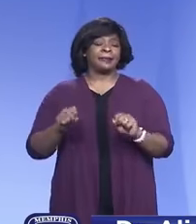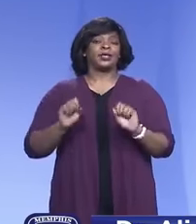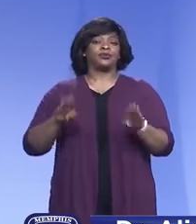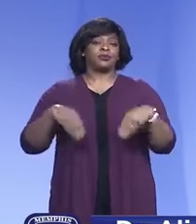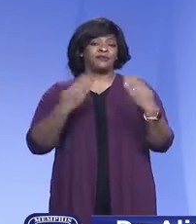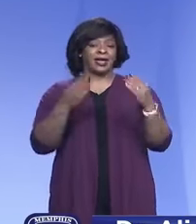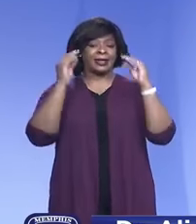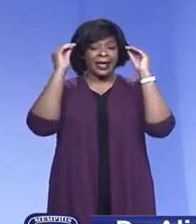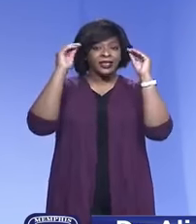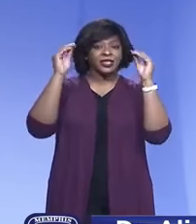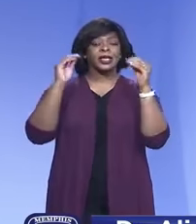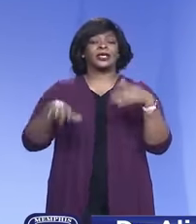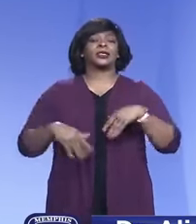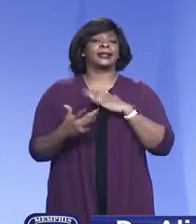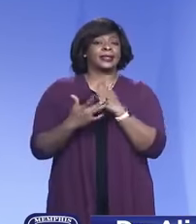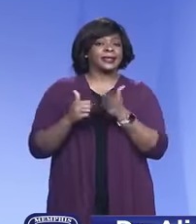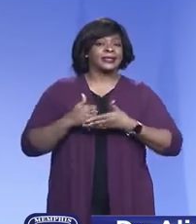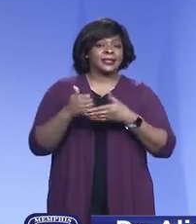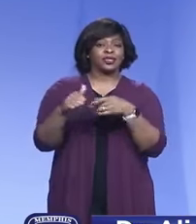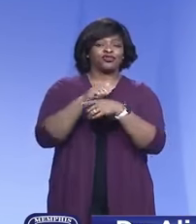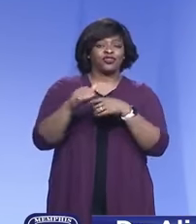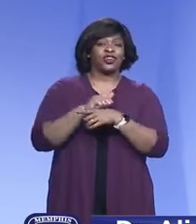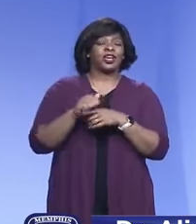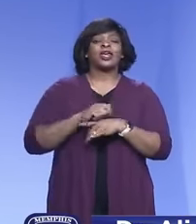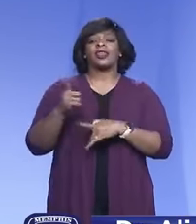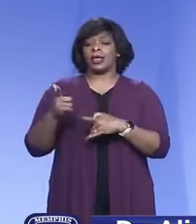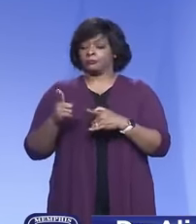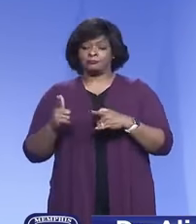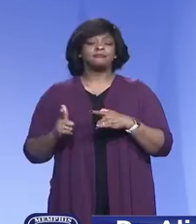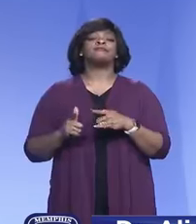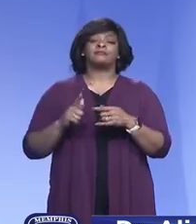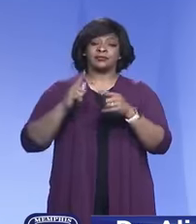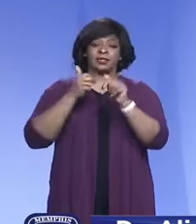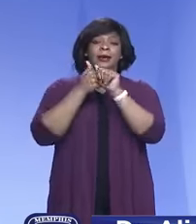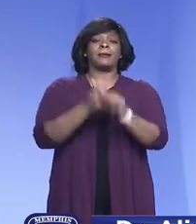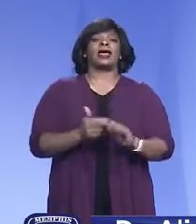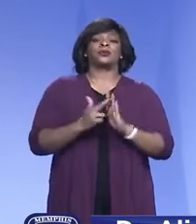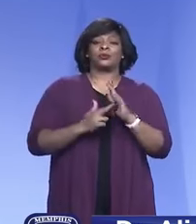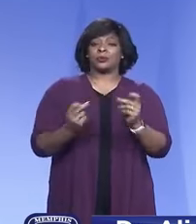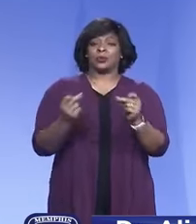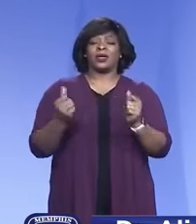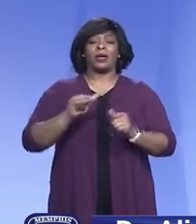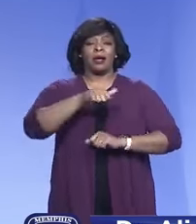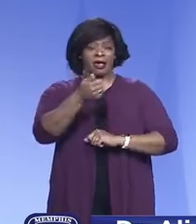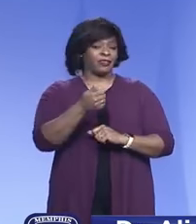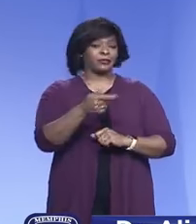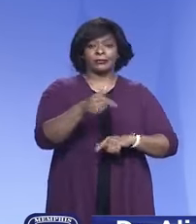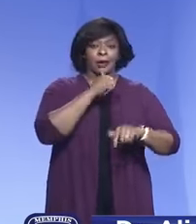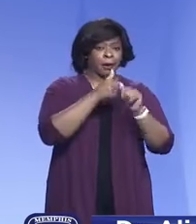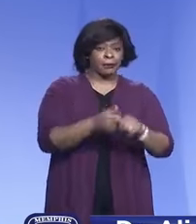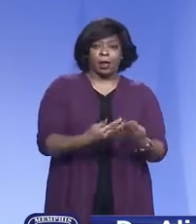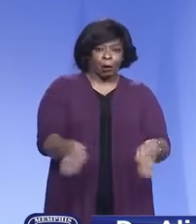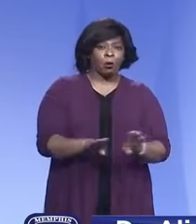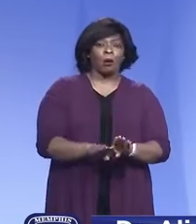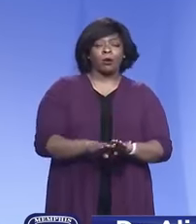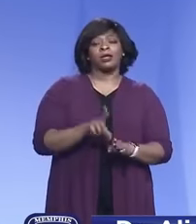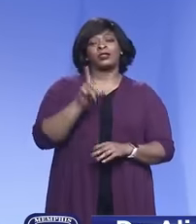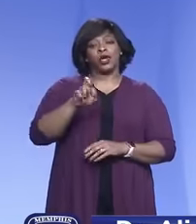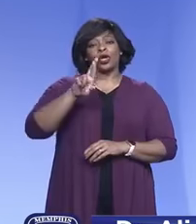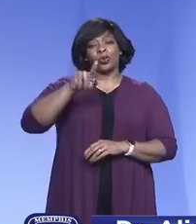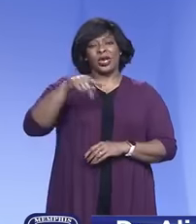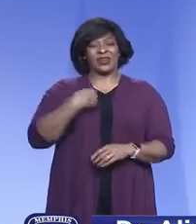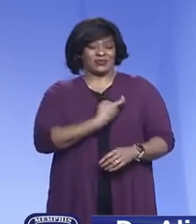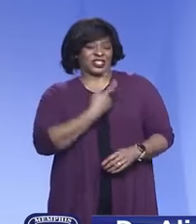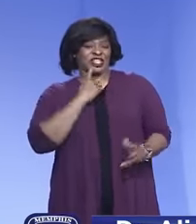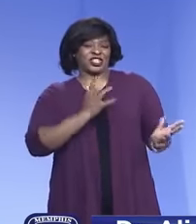provide education and technical assistance, and they come into compliance quickly. Others have to be closed. Dr. Randolph and I were just